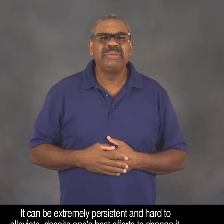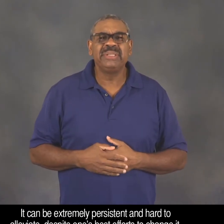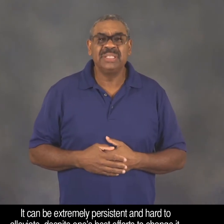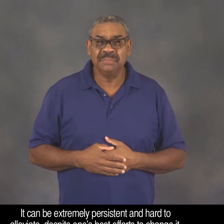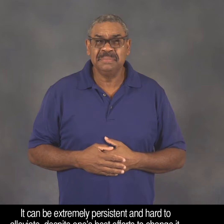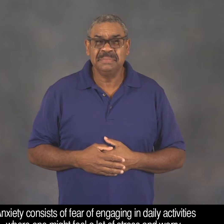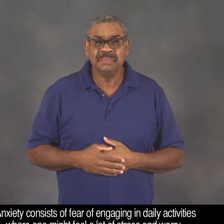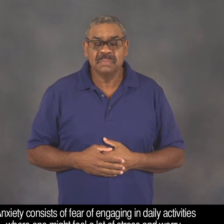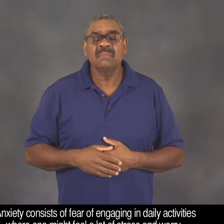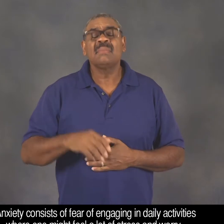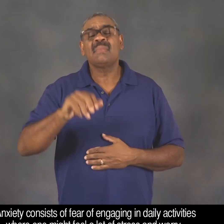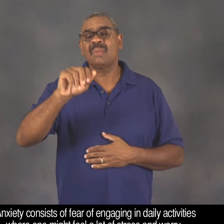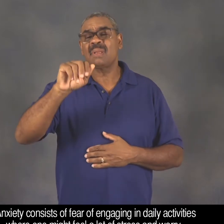it.